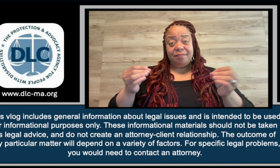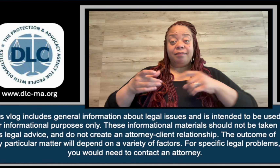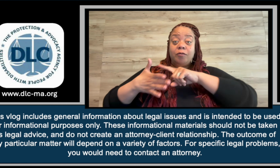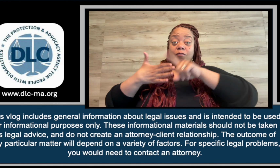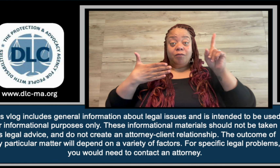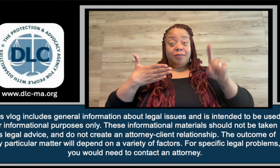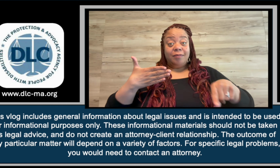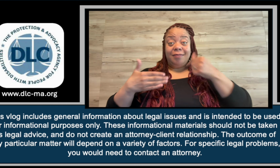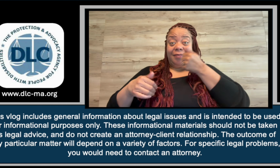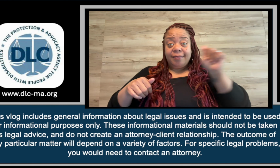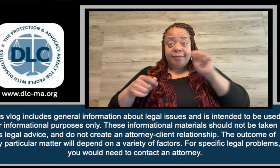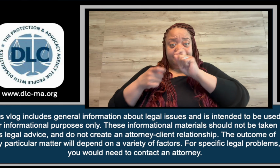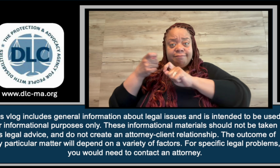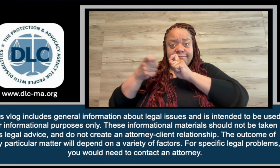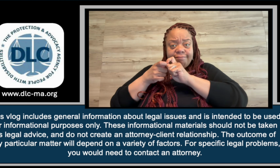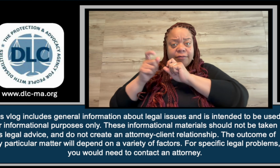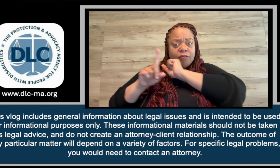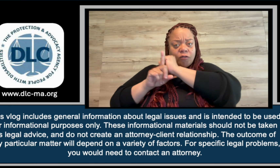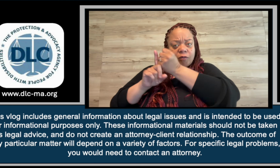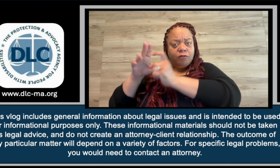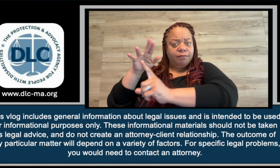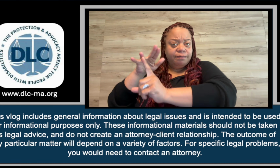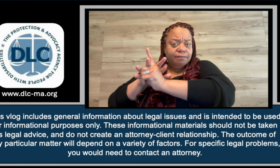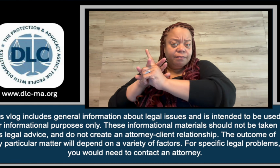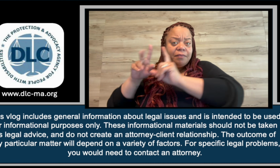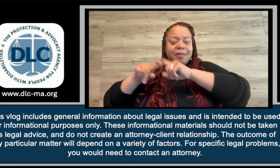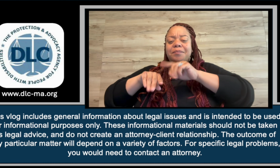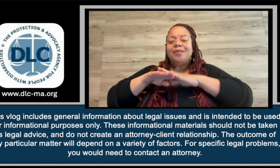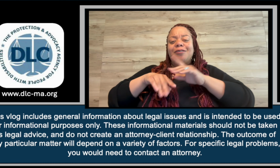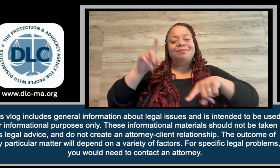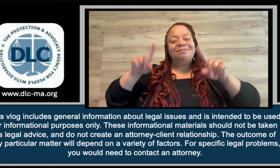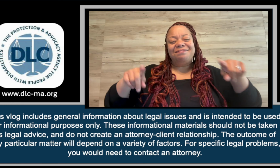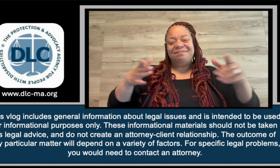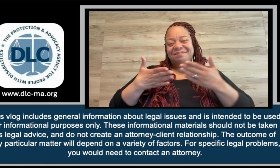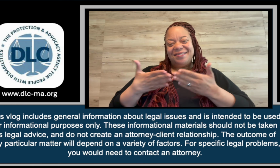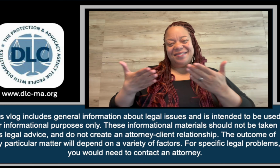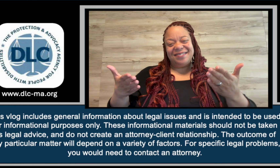The outcome of any particular matter will depend on a variety of factors.